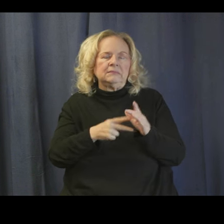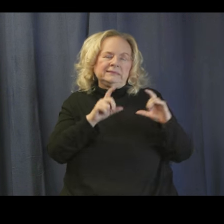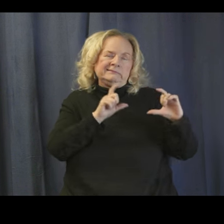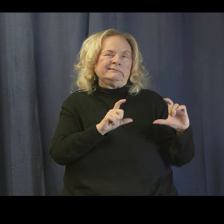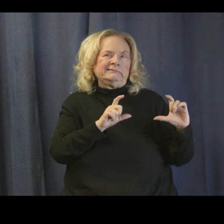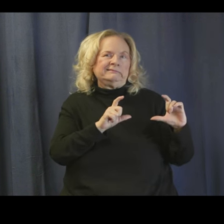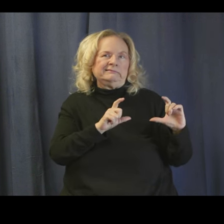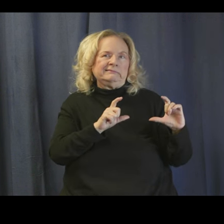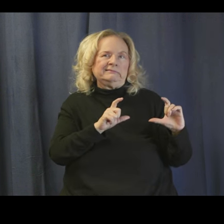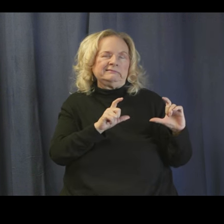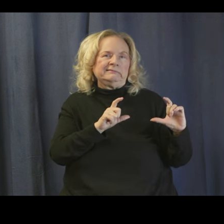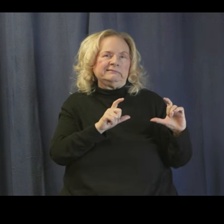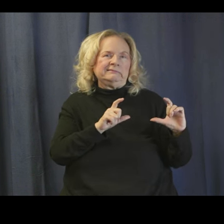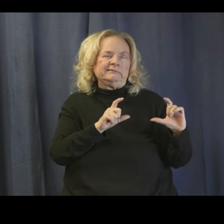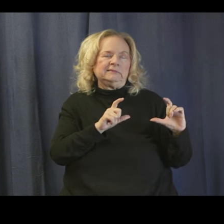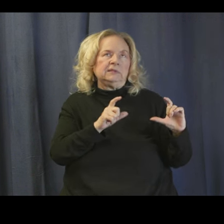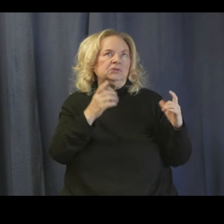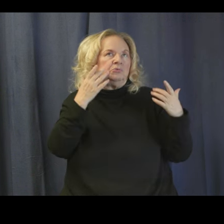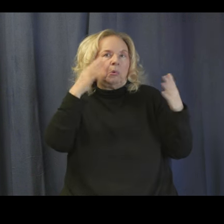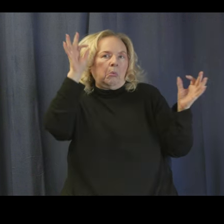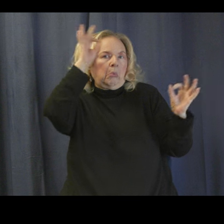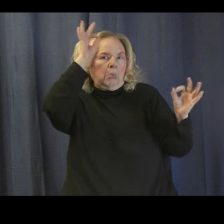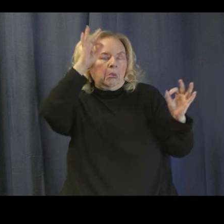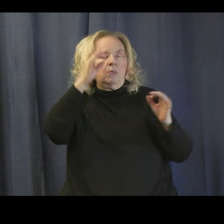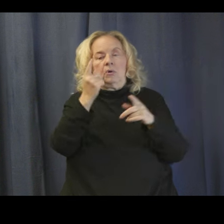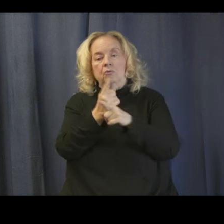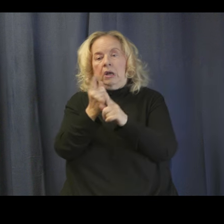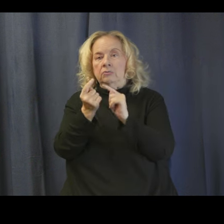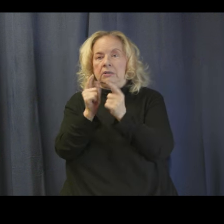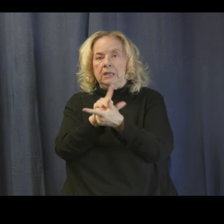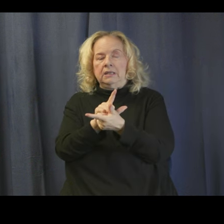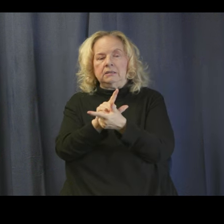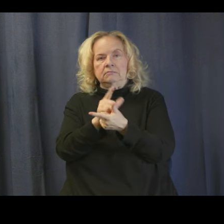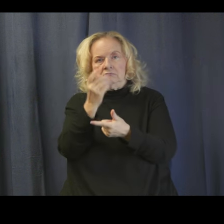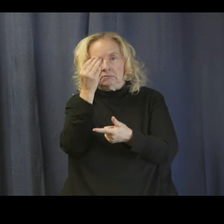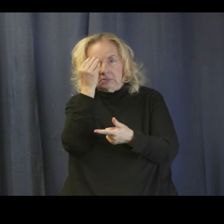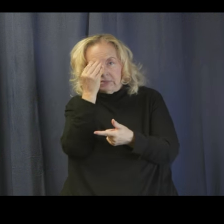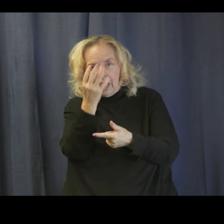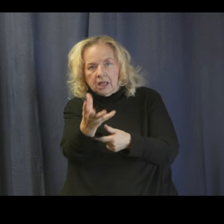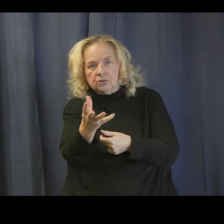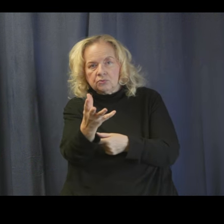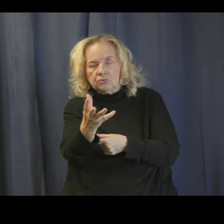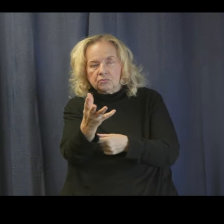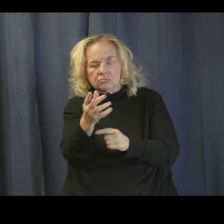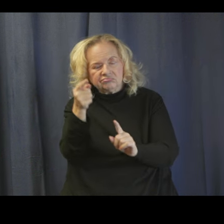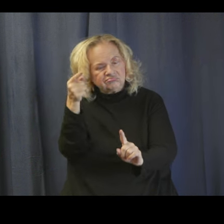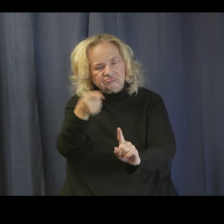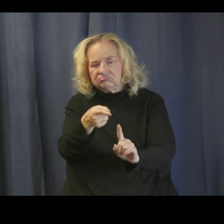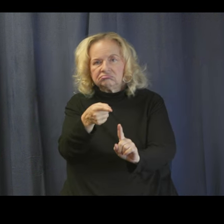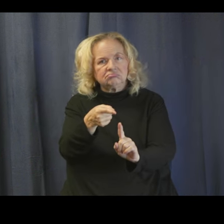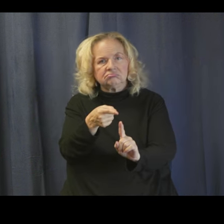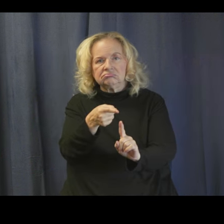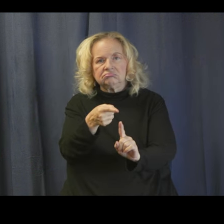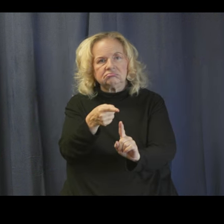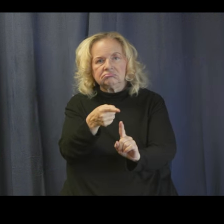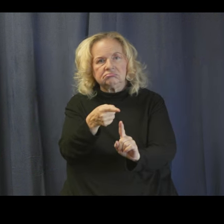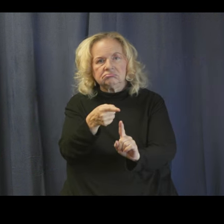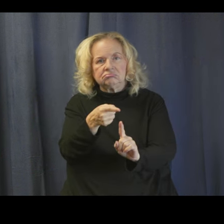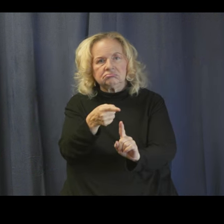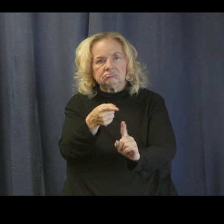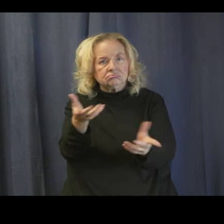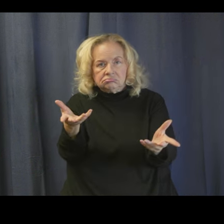Okay, see, it's all right there when you correctly translate it. Here it is telling us, but here